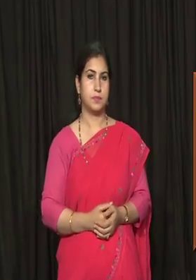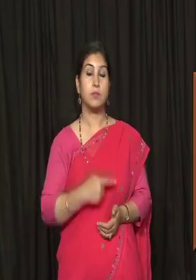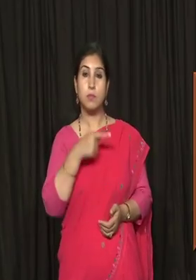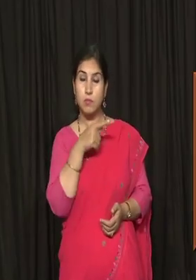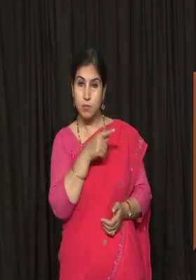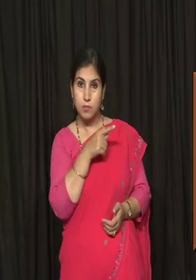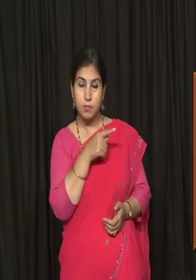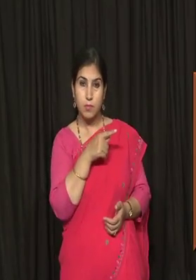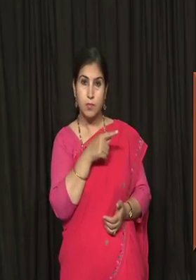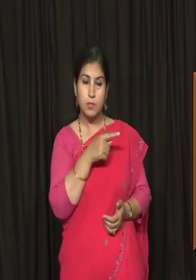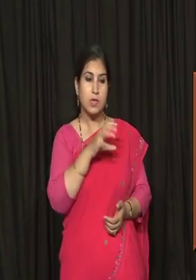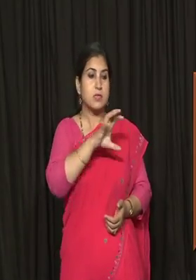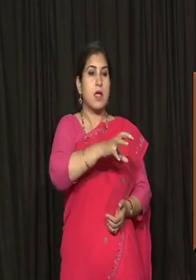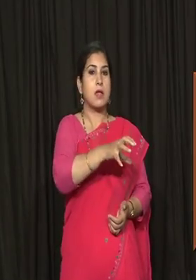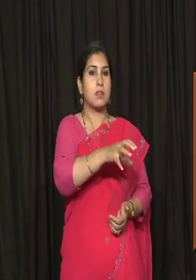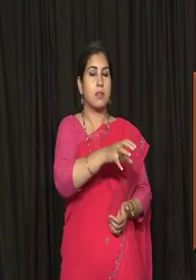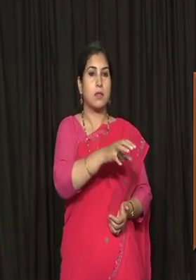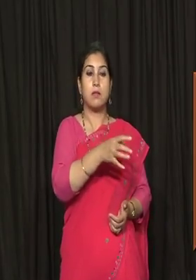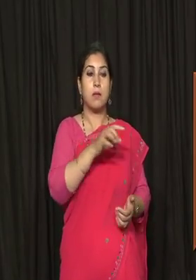Which was a state in Italy.